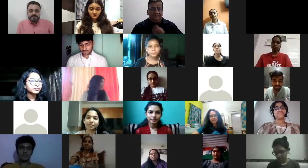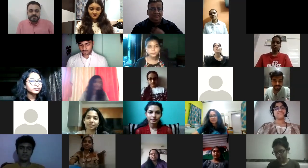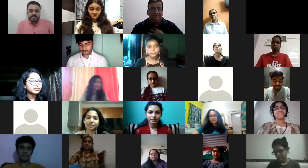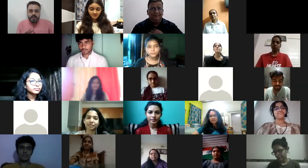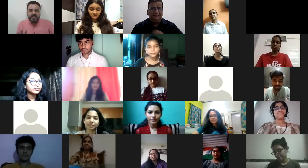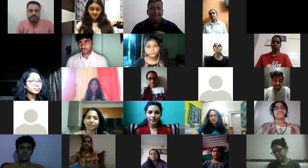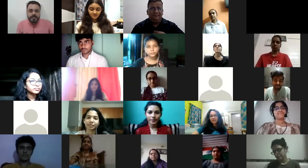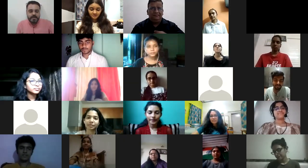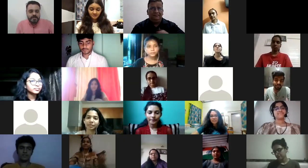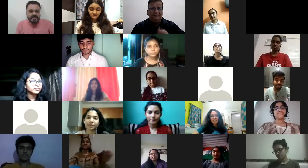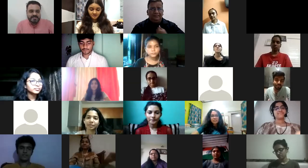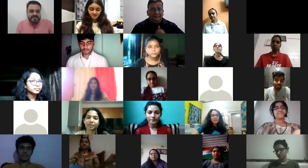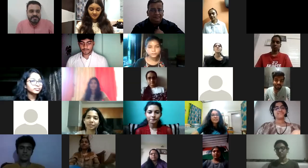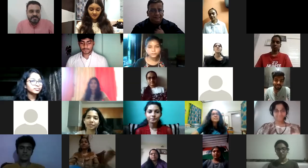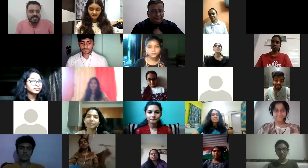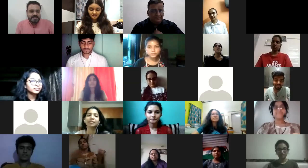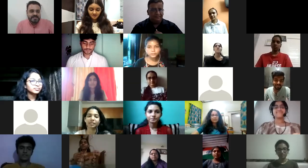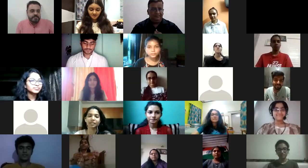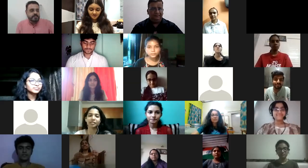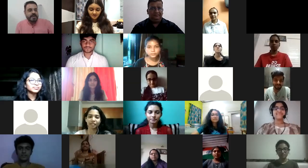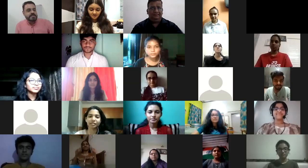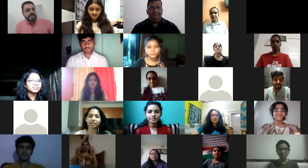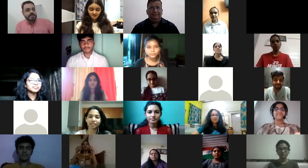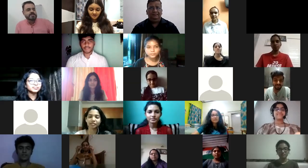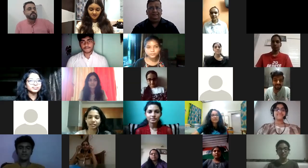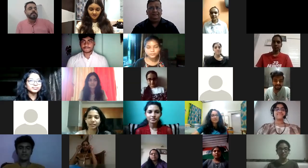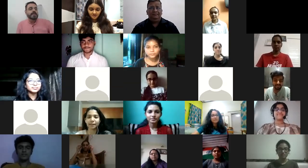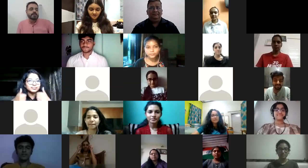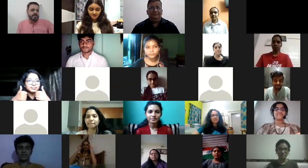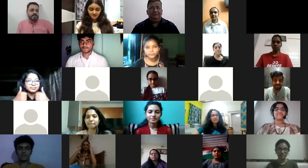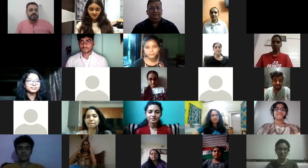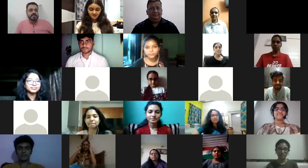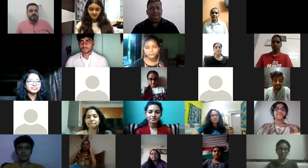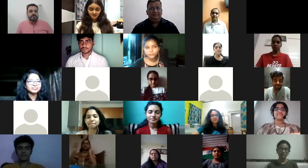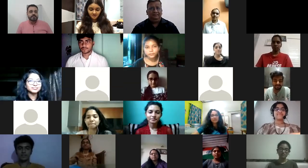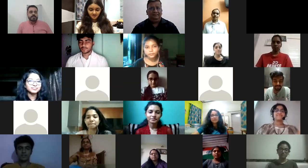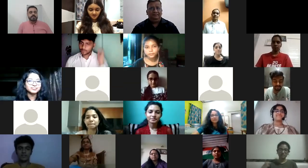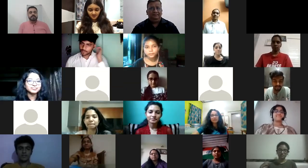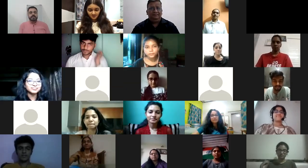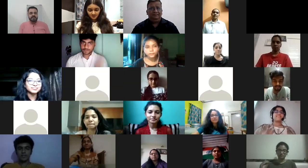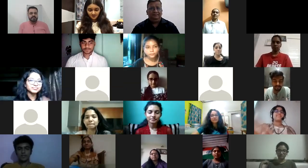will you all remember all of this? Why I'm saying is because you may come across, a lot of, people with hearing impairment,